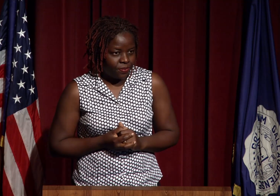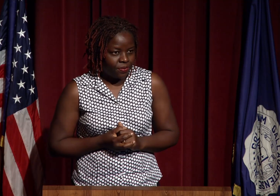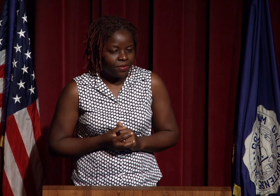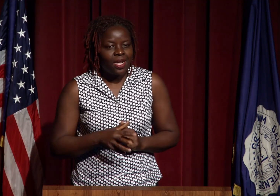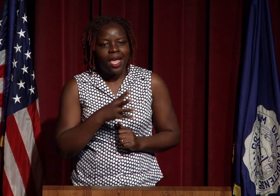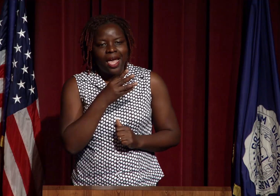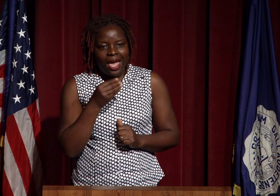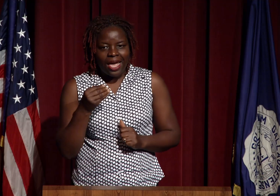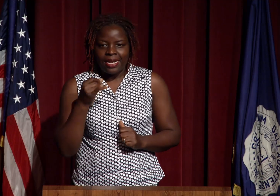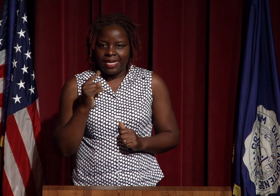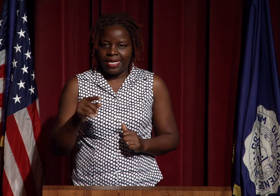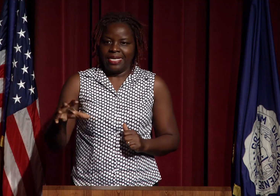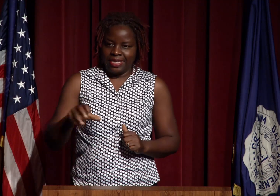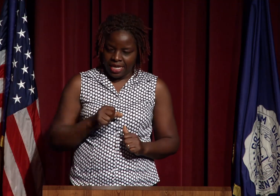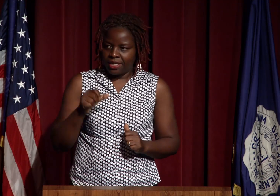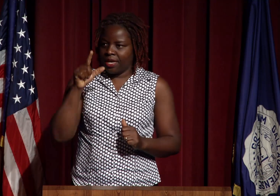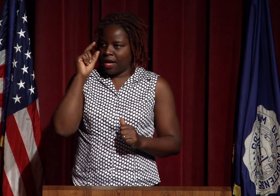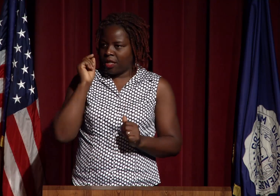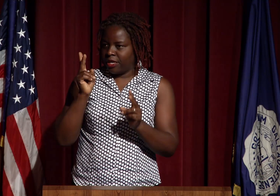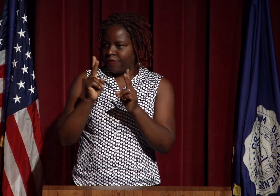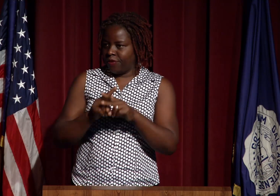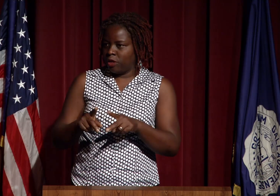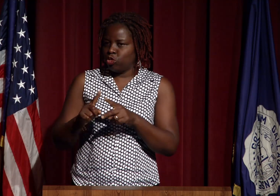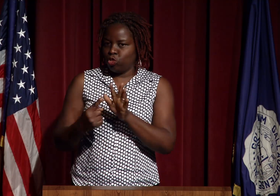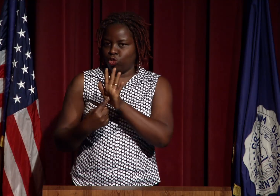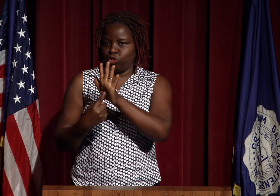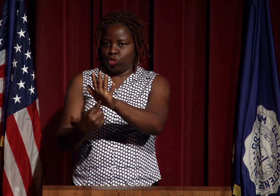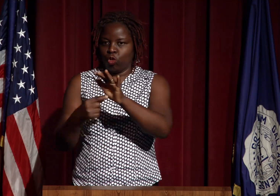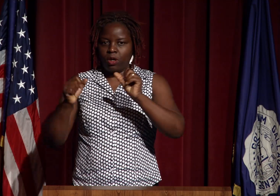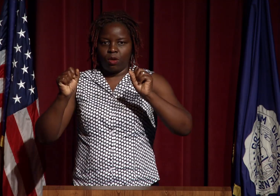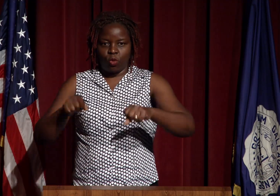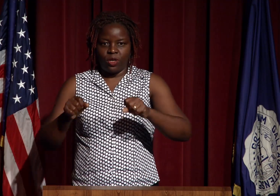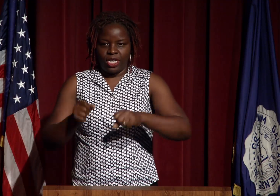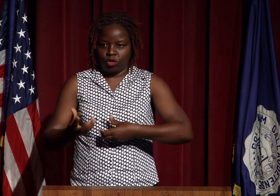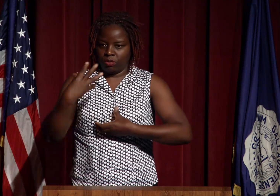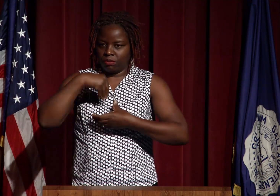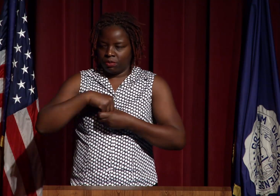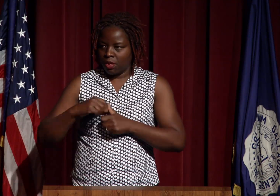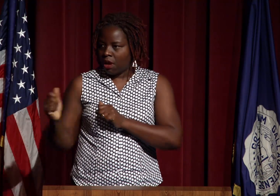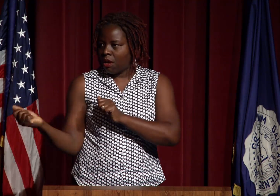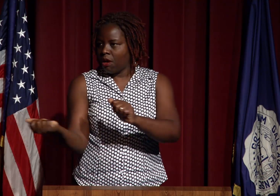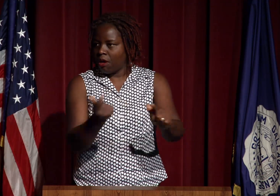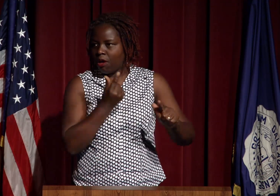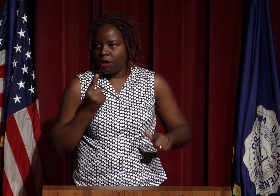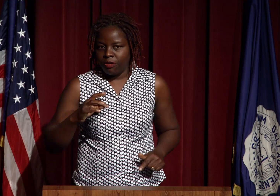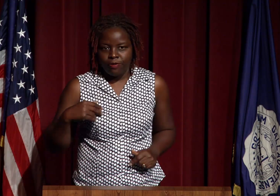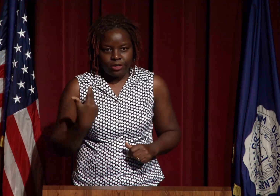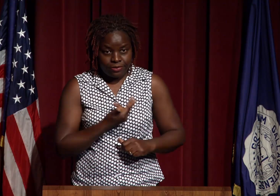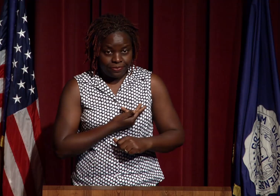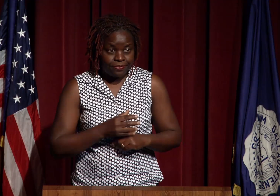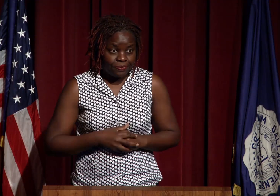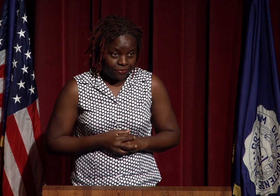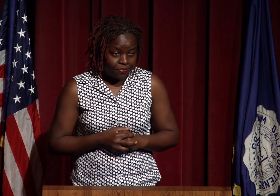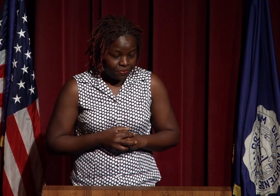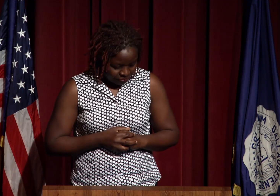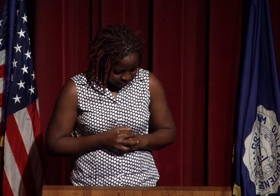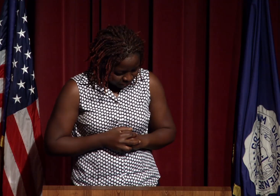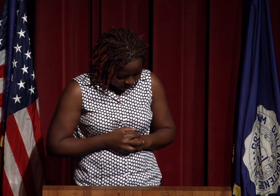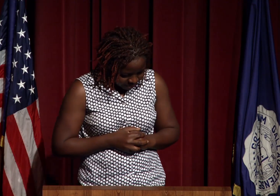together. And not just that, it takes the Gallaudet village to show the potential that each and every one have within